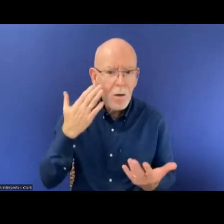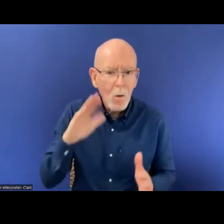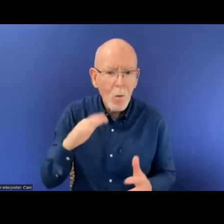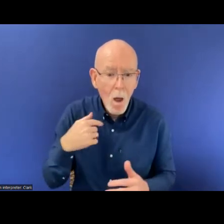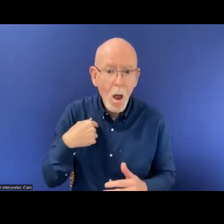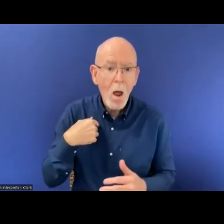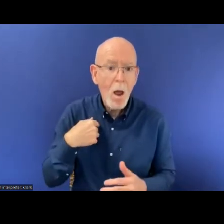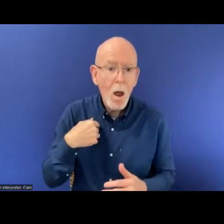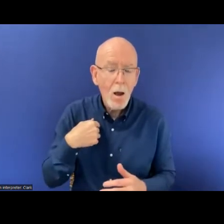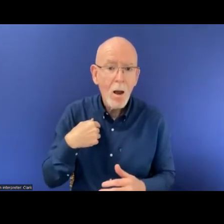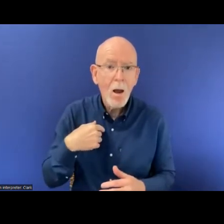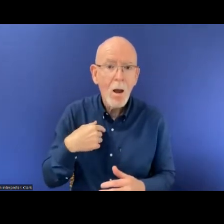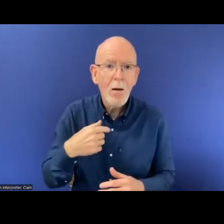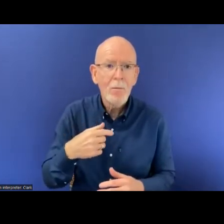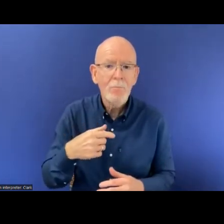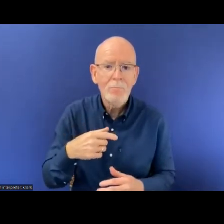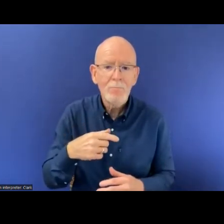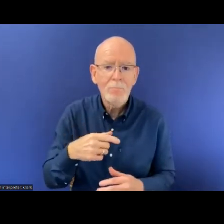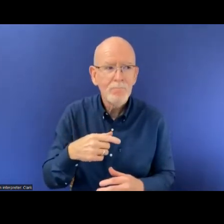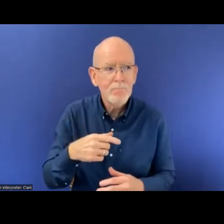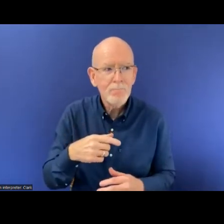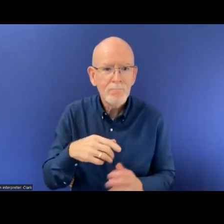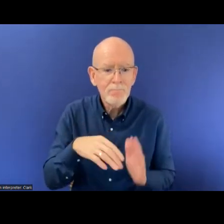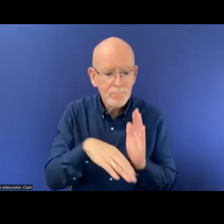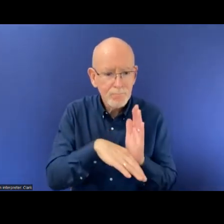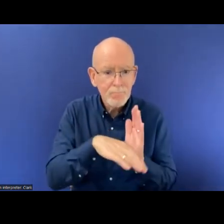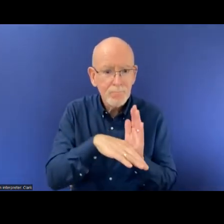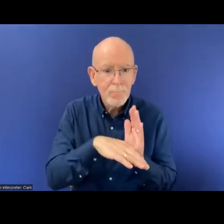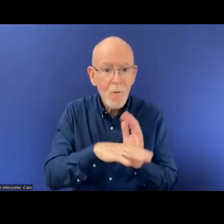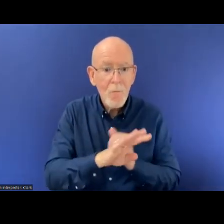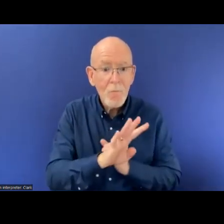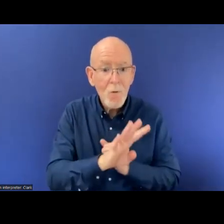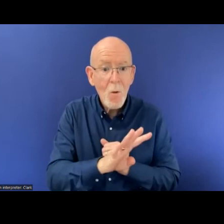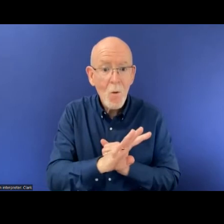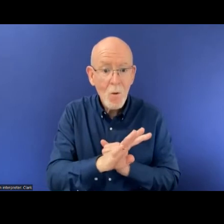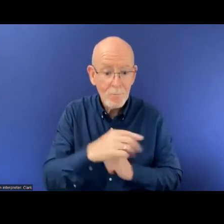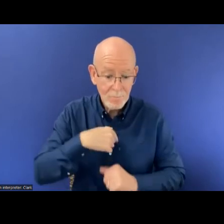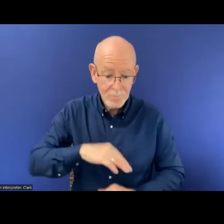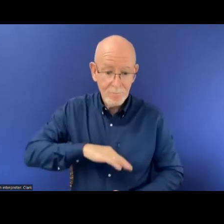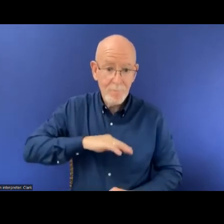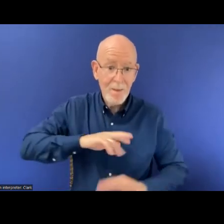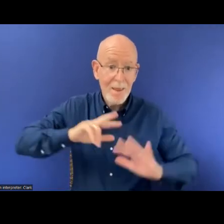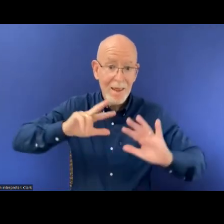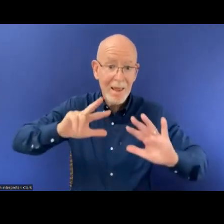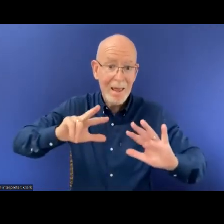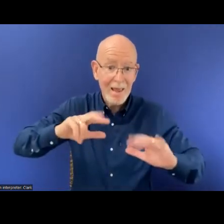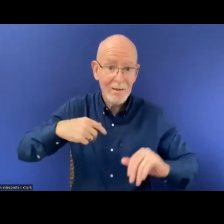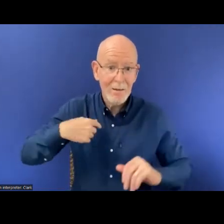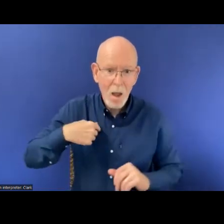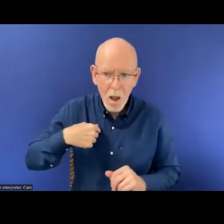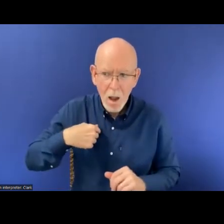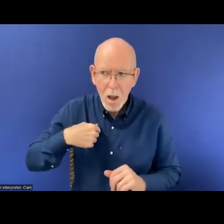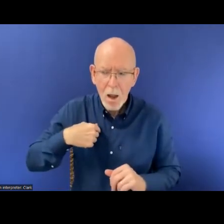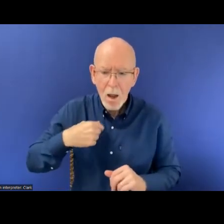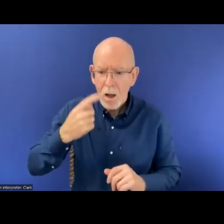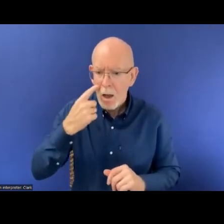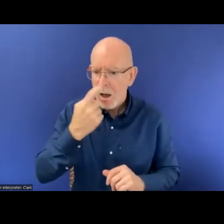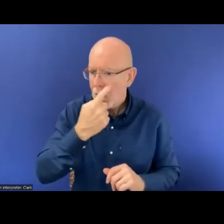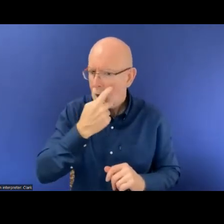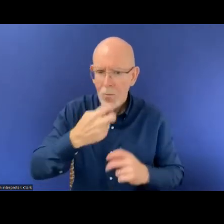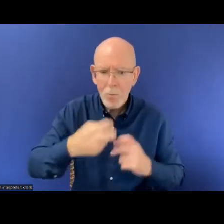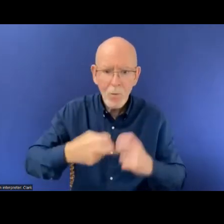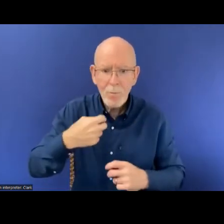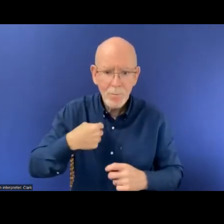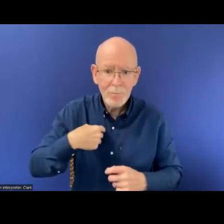Tomlinson Depot School and they tested our class and half of the classes at school, and